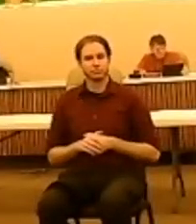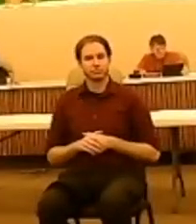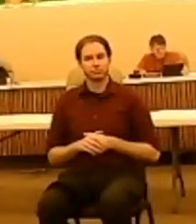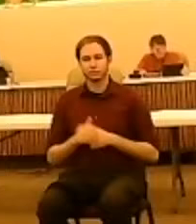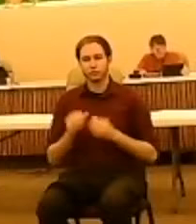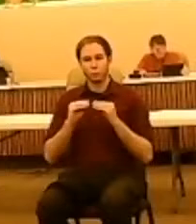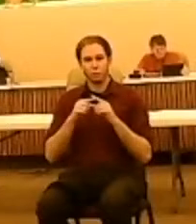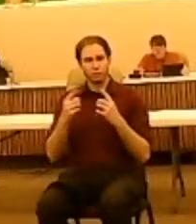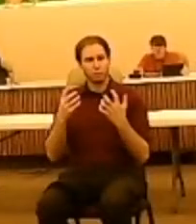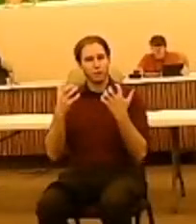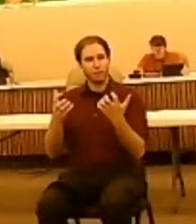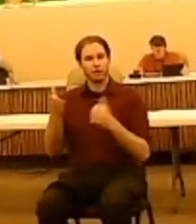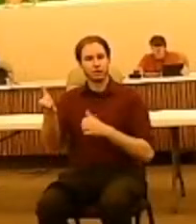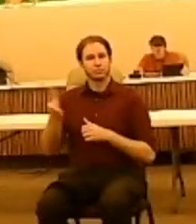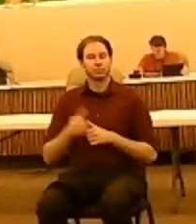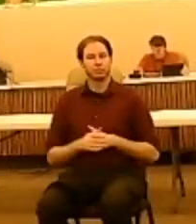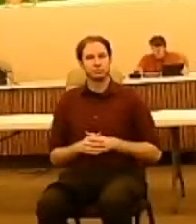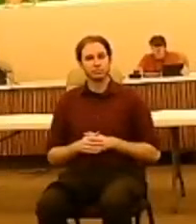Anything from the public?